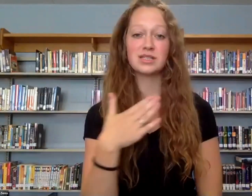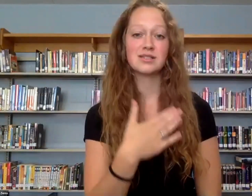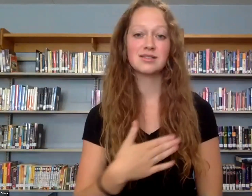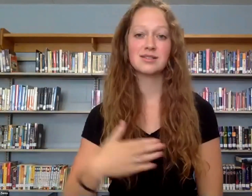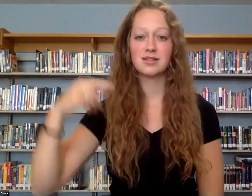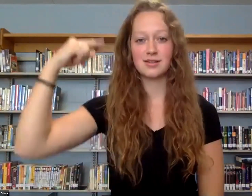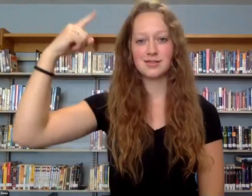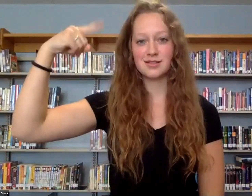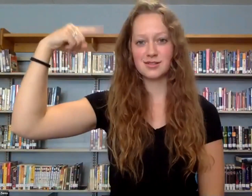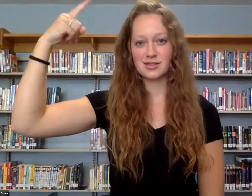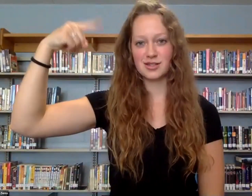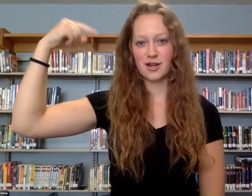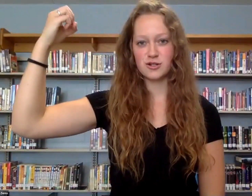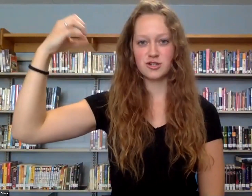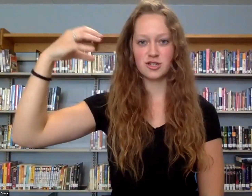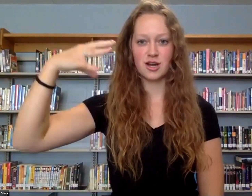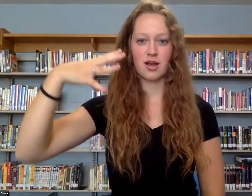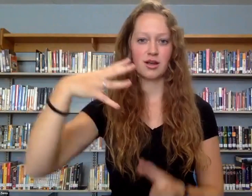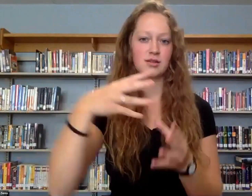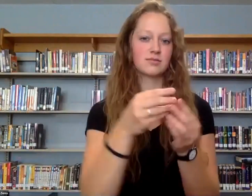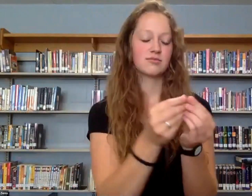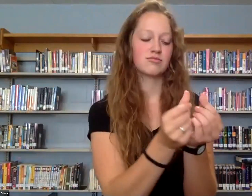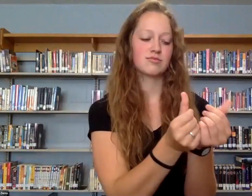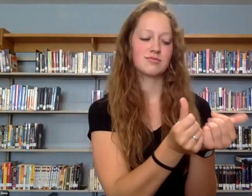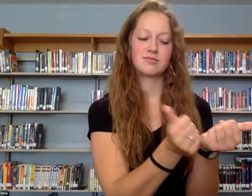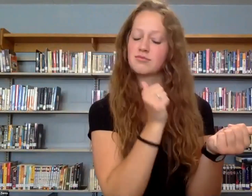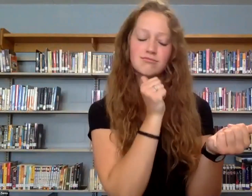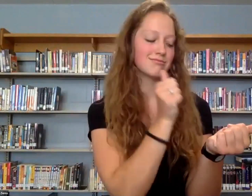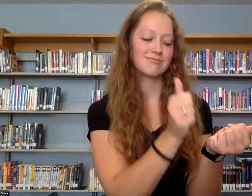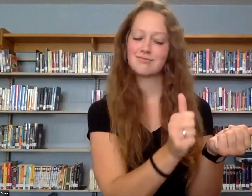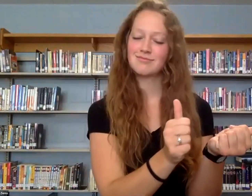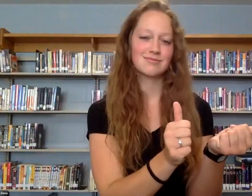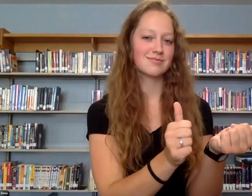Please don't take my sunshine away.